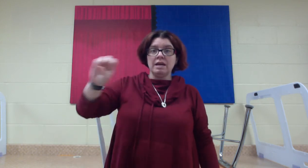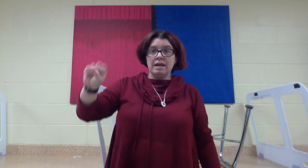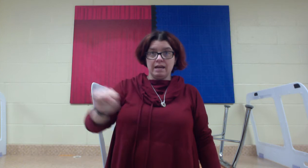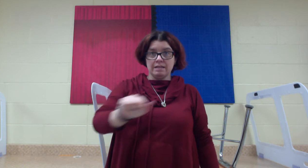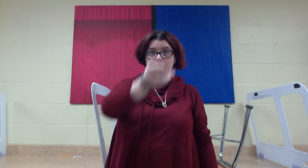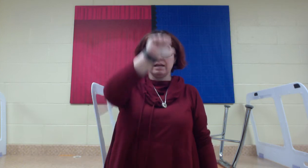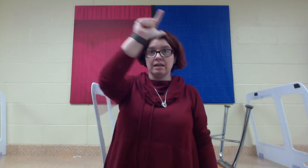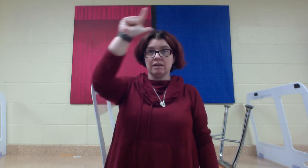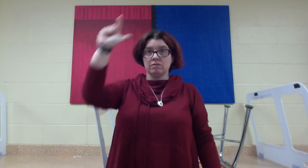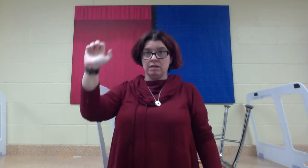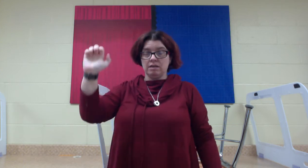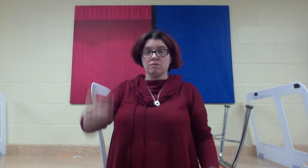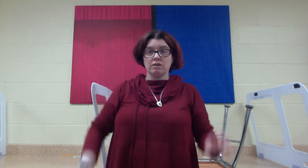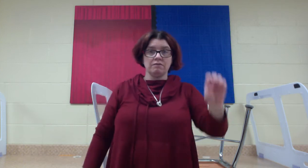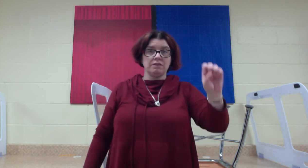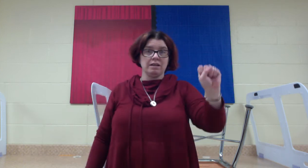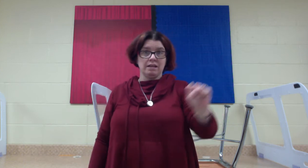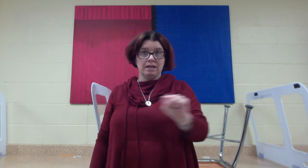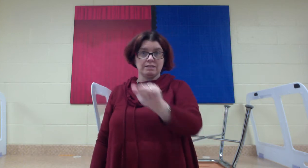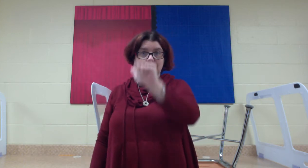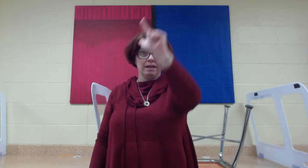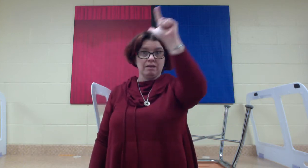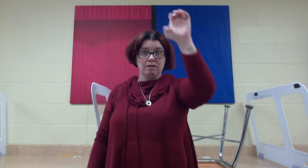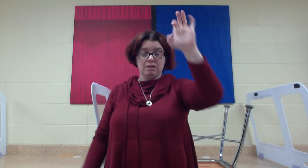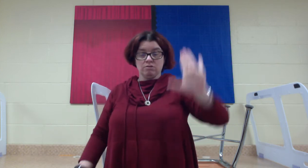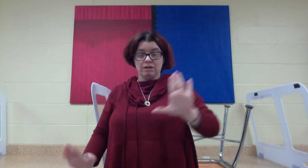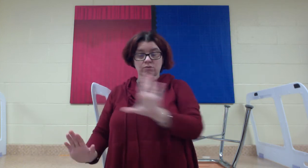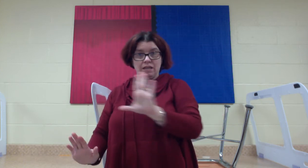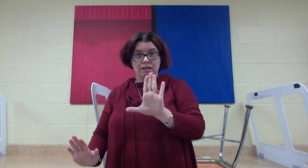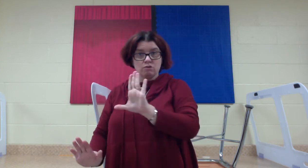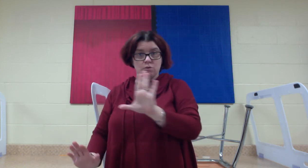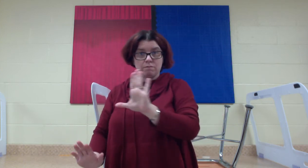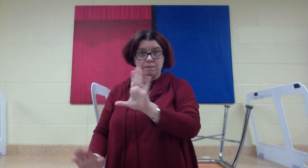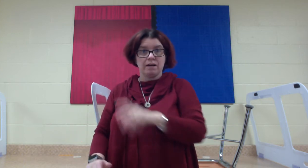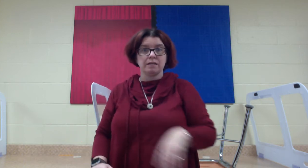S-A-L-E. If you're left-handed, S-A-L-E. That's how it goes in toward my body.